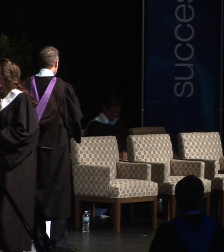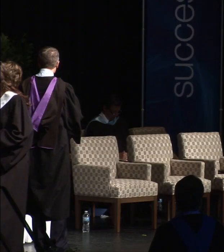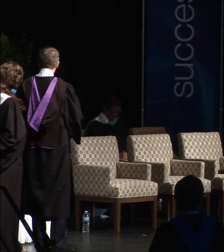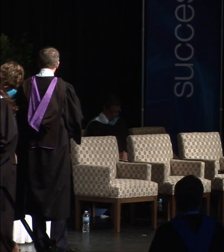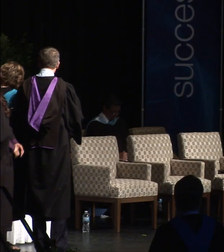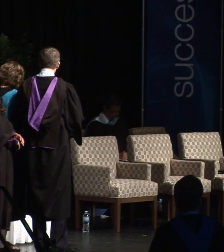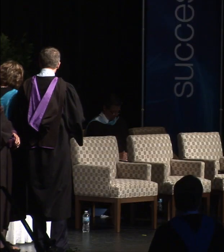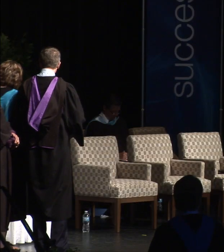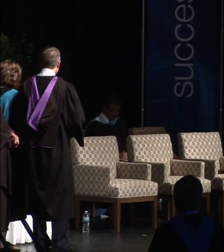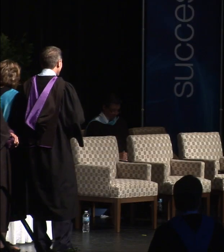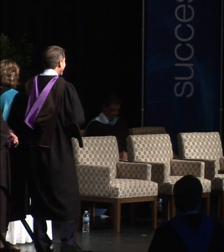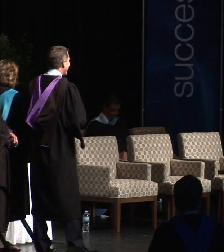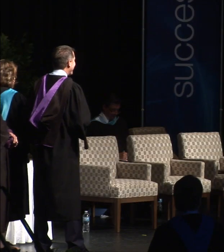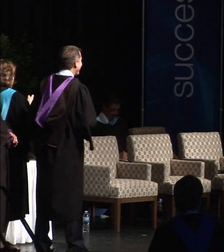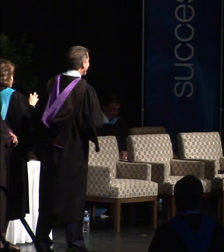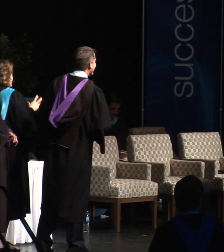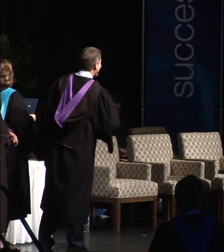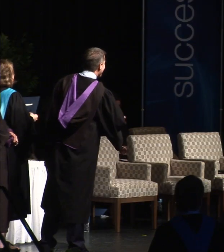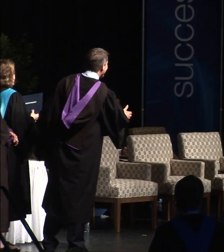Natasha Oakley.